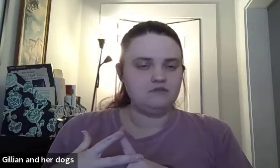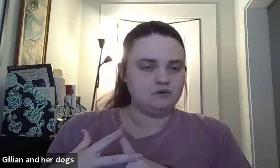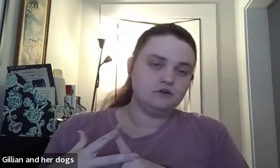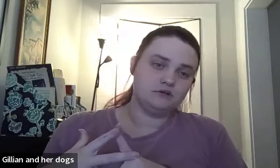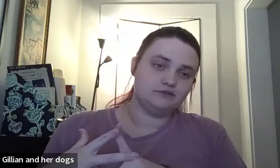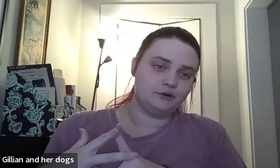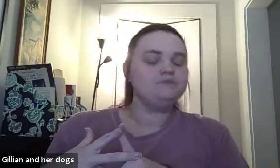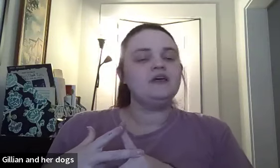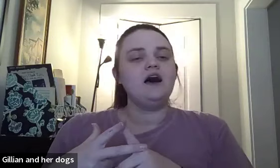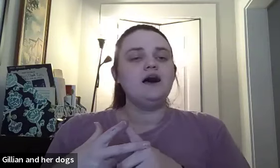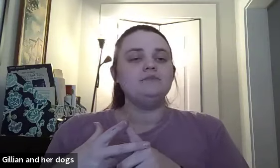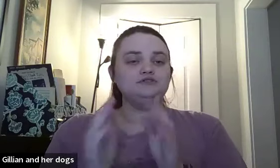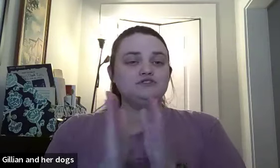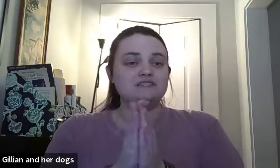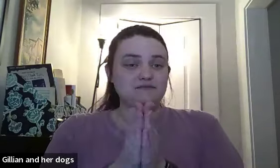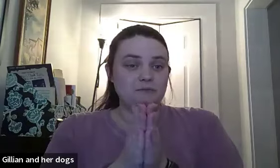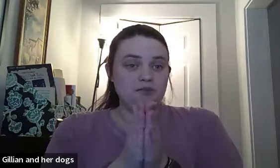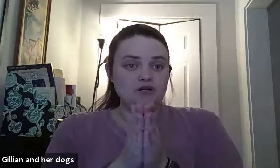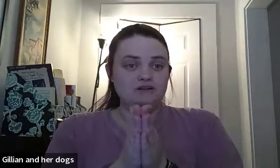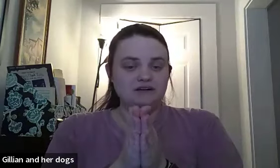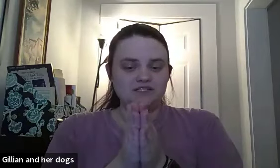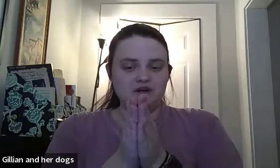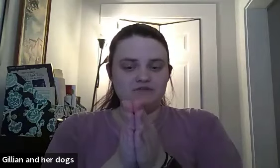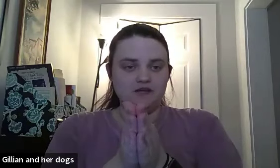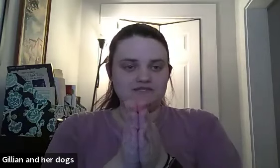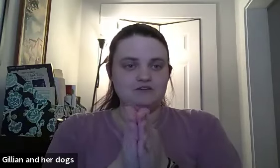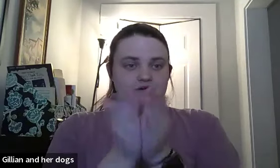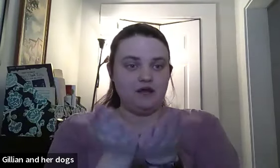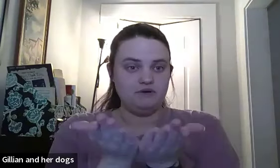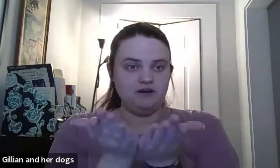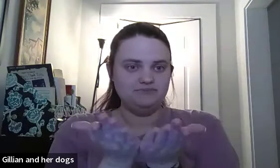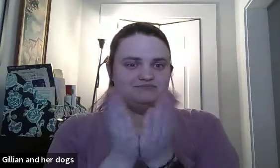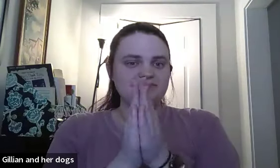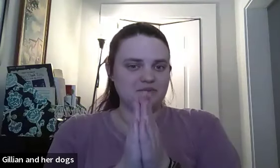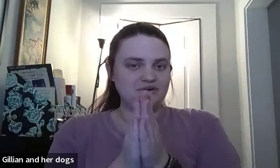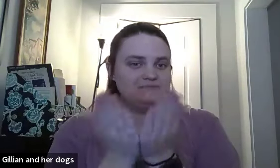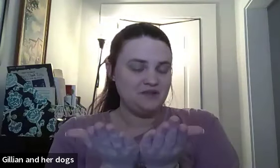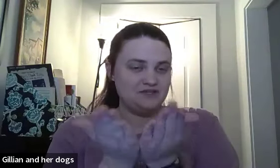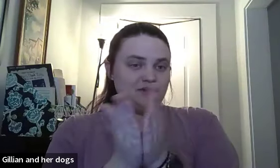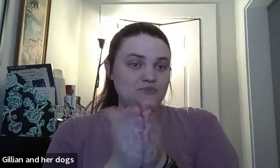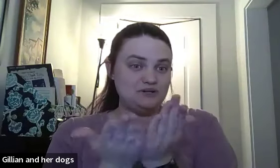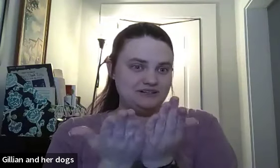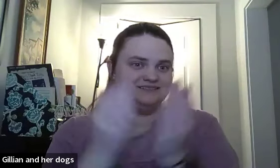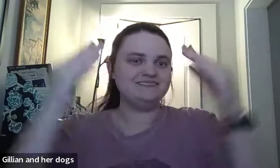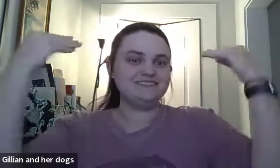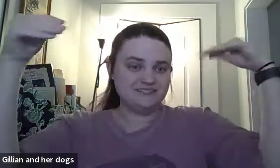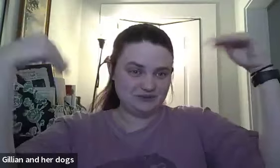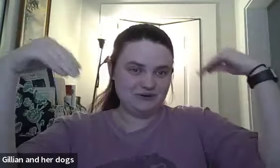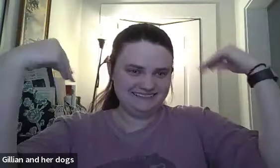love going to a bookstore. So the sign for book is you have your hands together and they open up like a book. So book store.